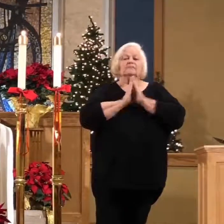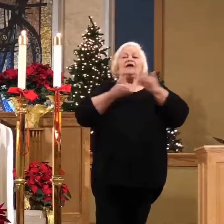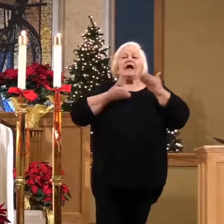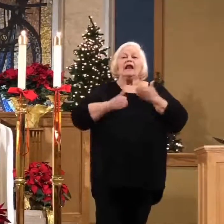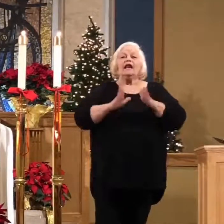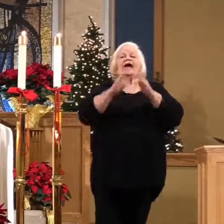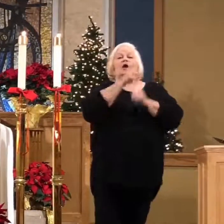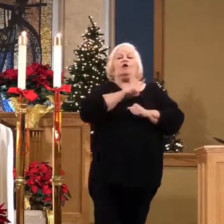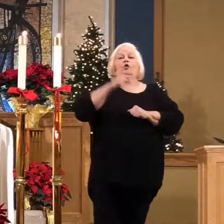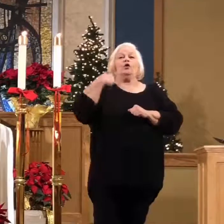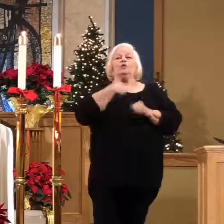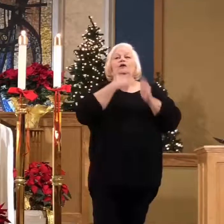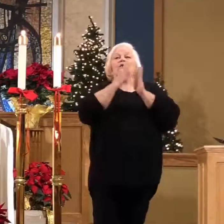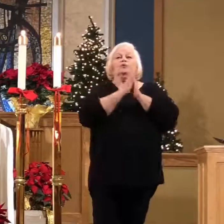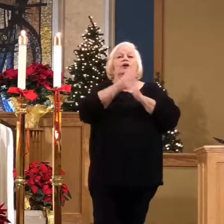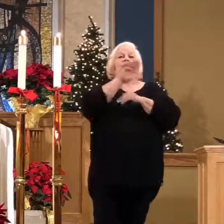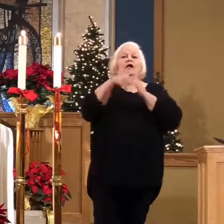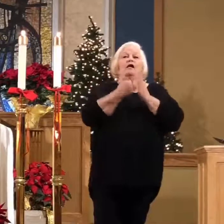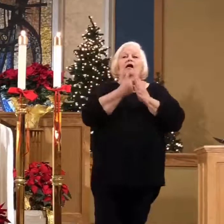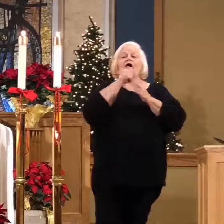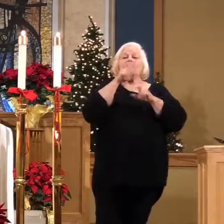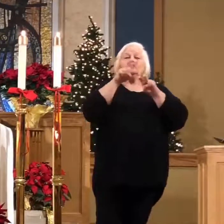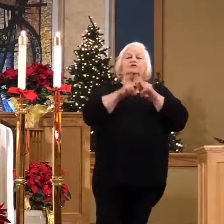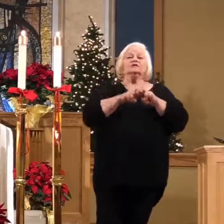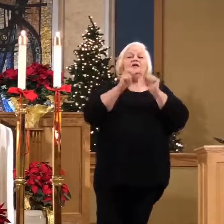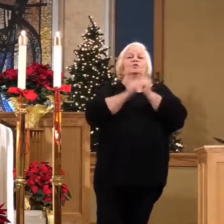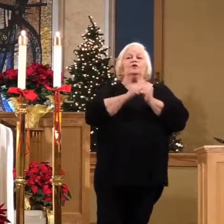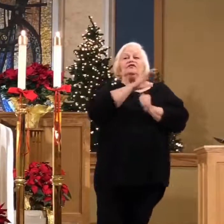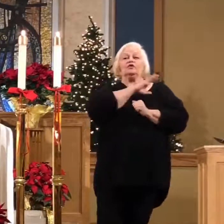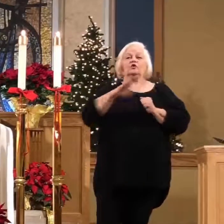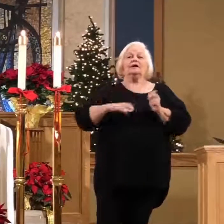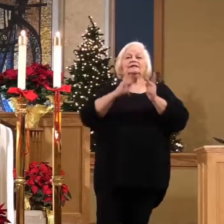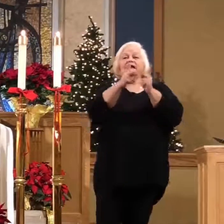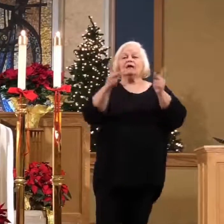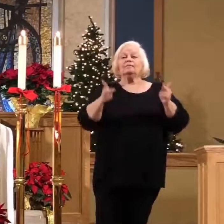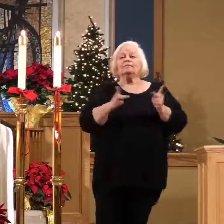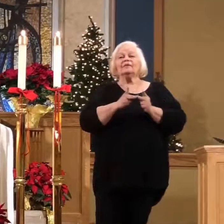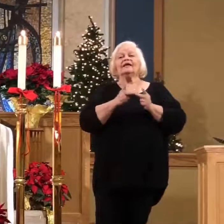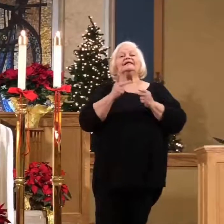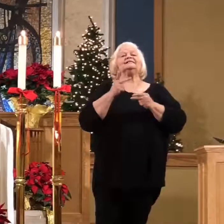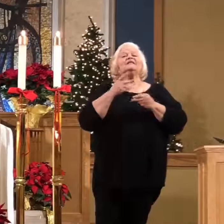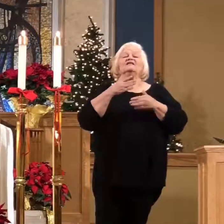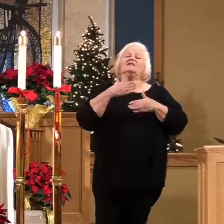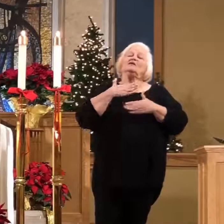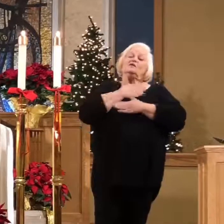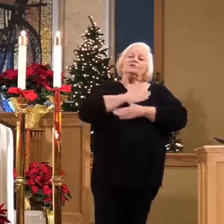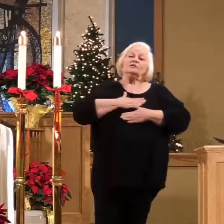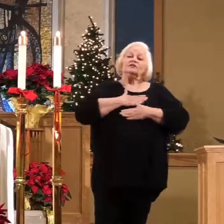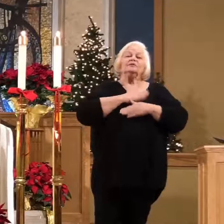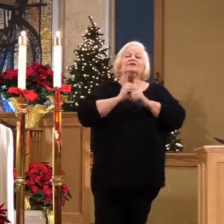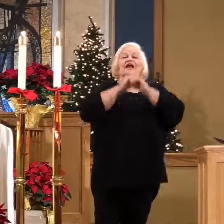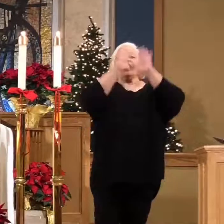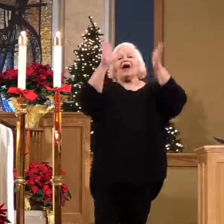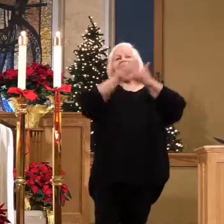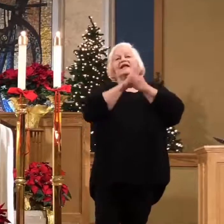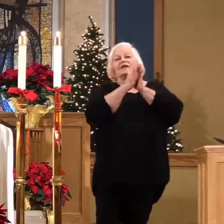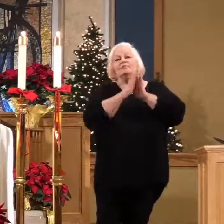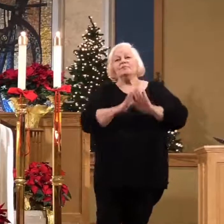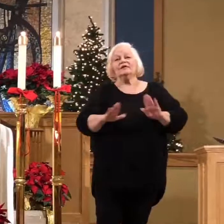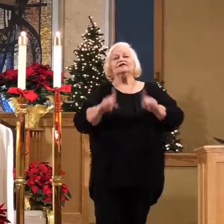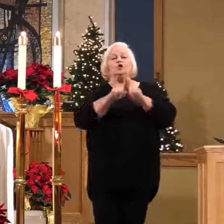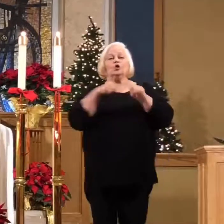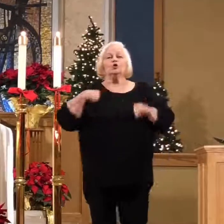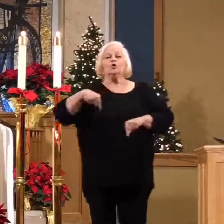Grant them, O Lord, we pray, and all who sleep in Christ, a place of refreshment, light, and peace. To us also, your